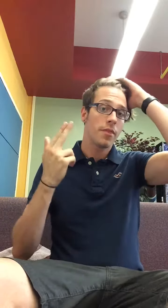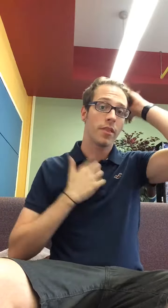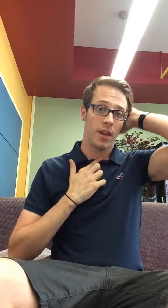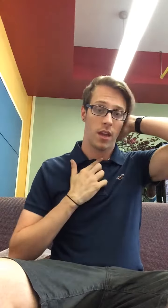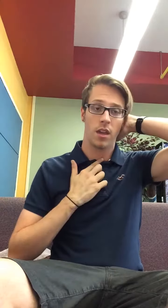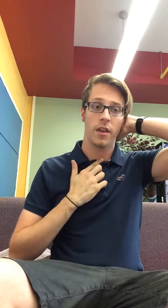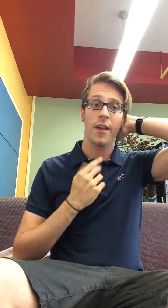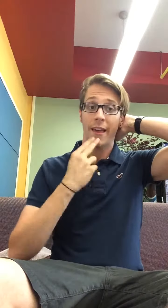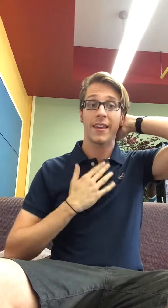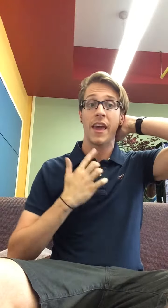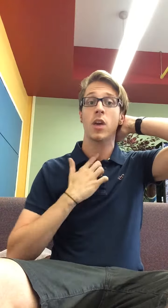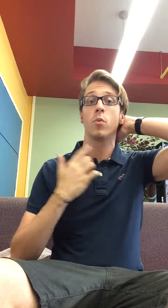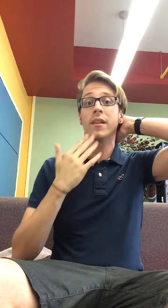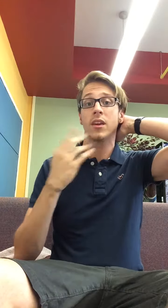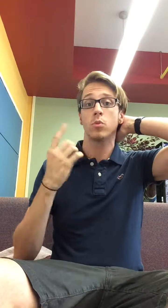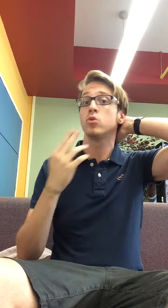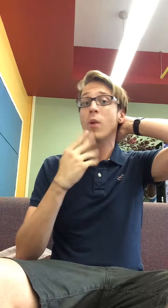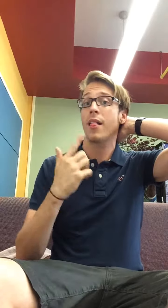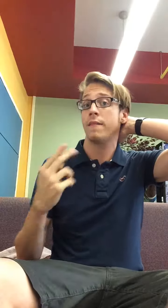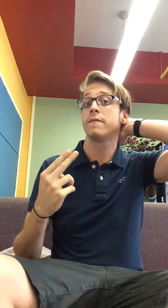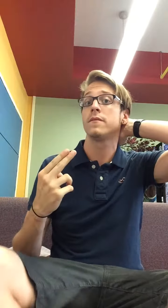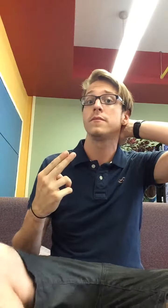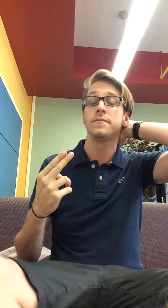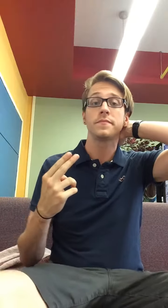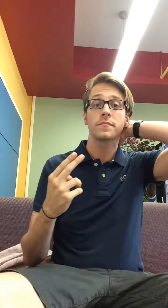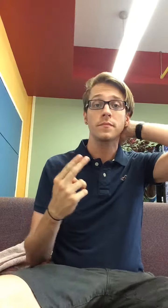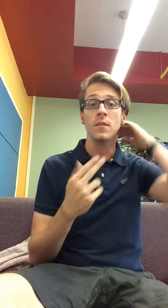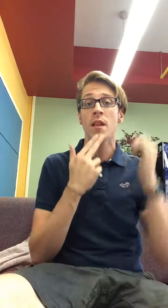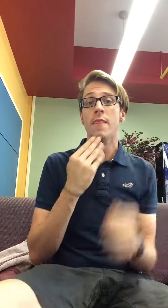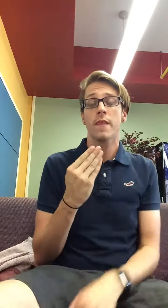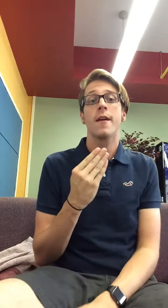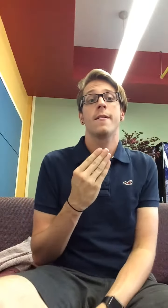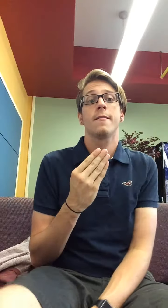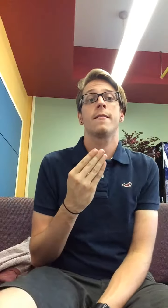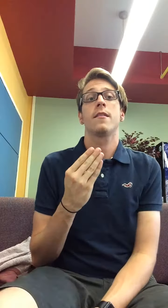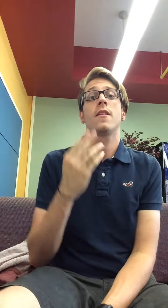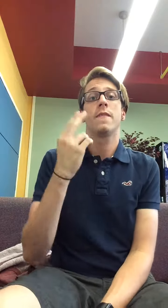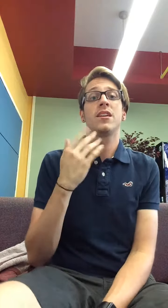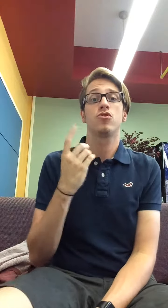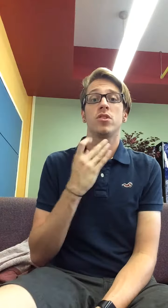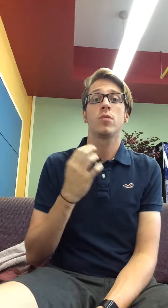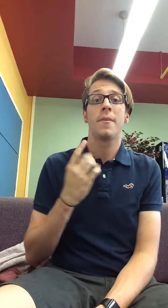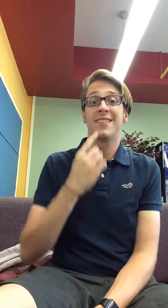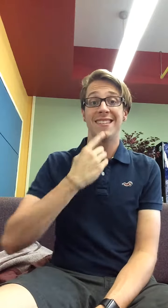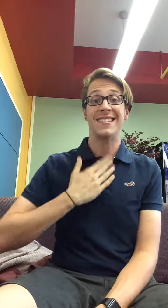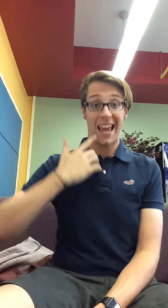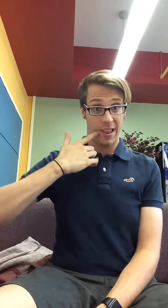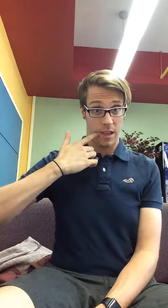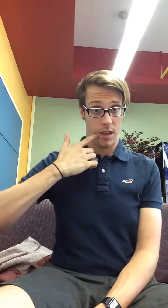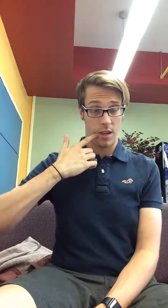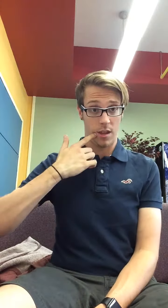K is going to equal 12. And then we have the interest is compounded daily. That would be K